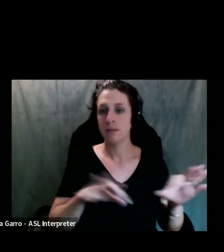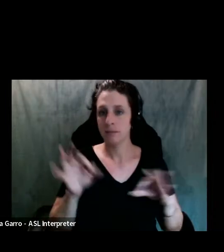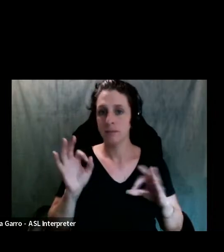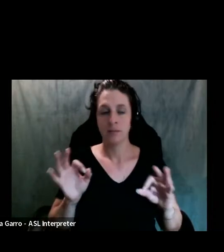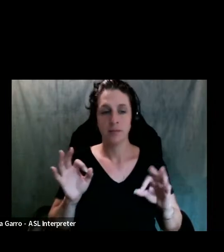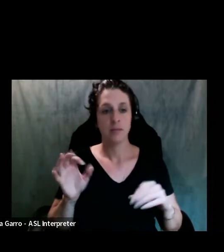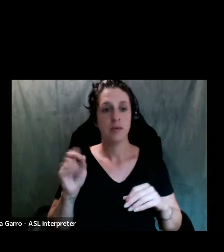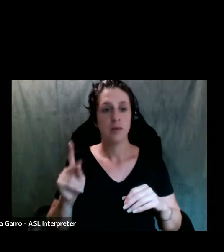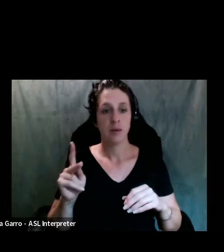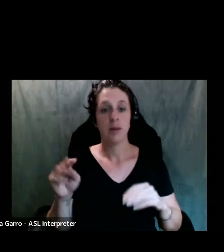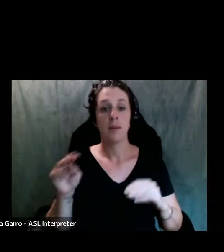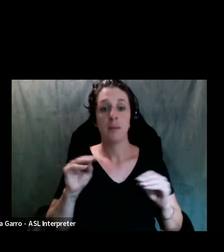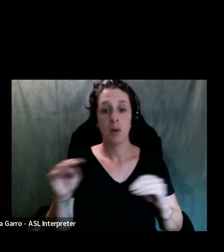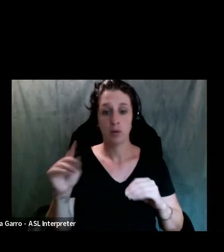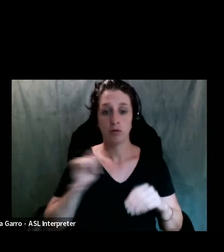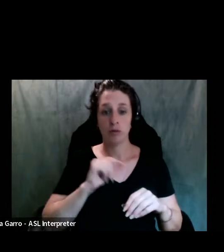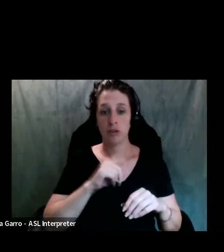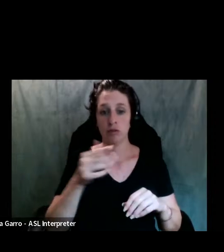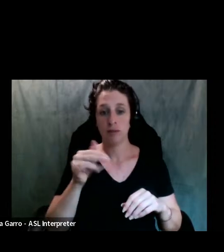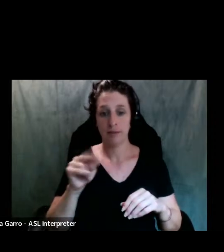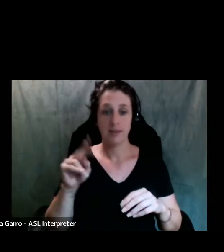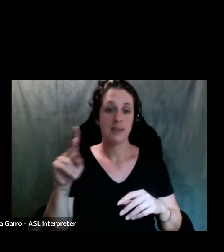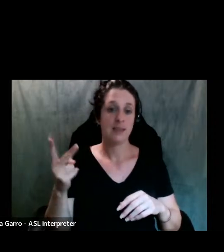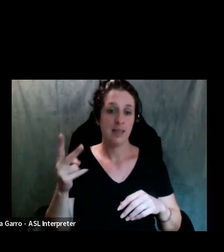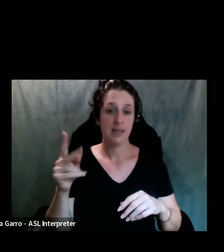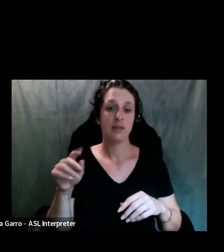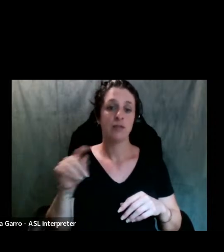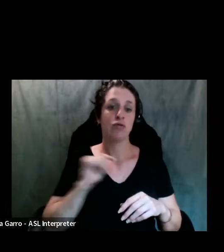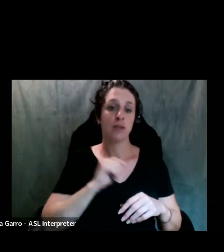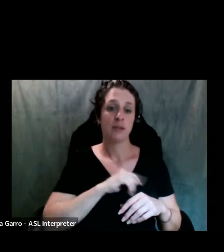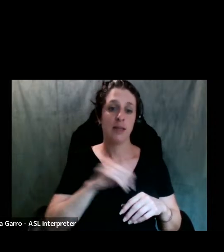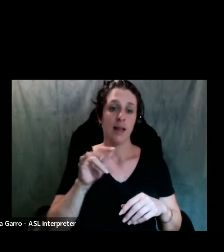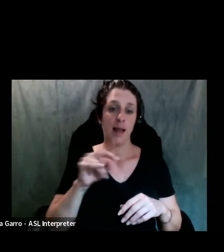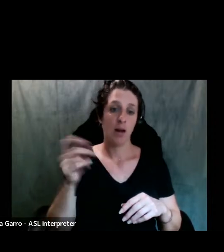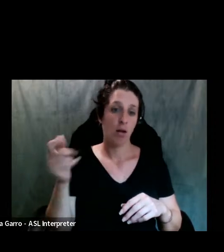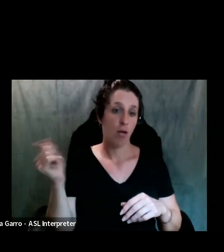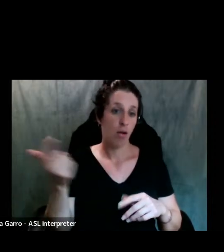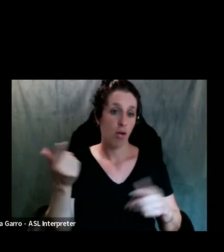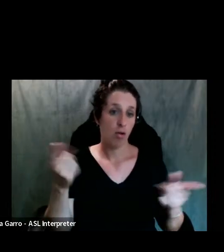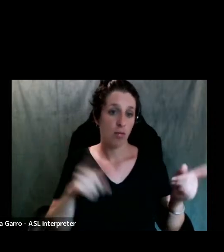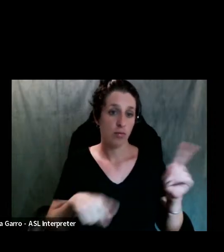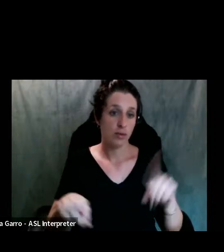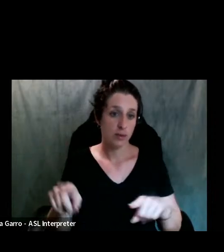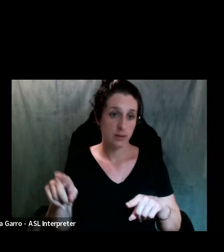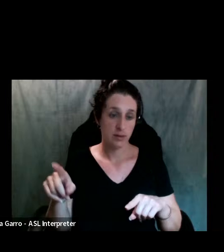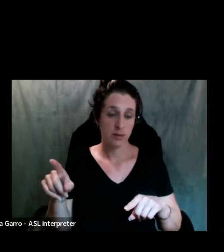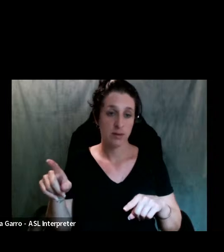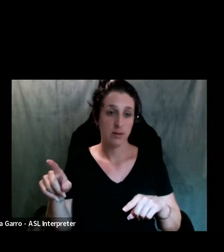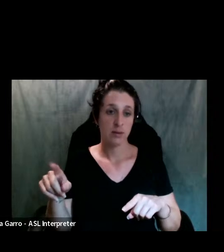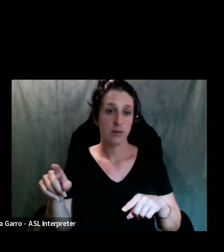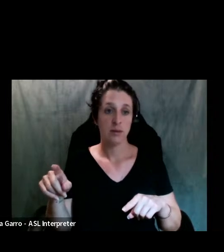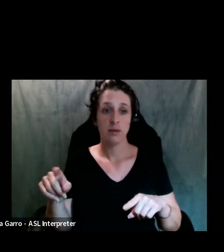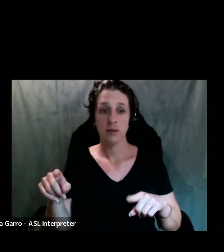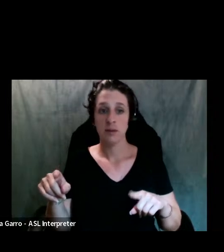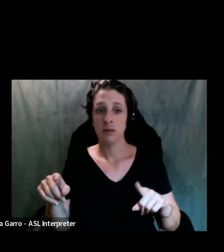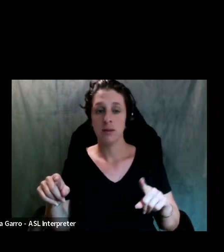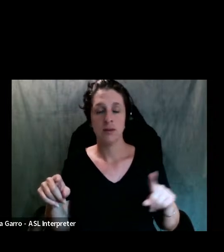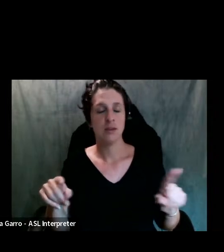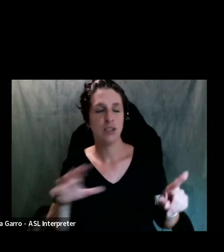Okay, so we have a motion by trustee Griffin and a second by trustee Land. All in favor? Chavez. Chavez. Oh, I'm